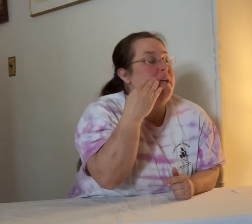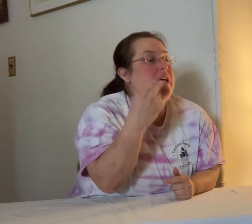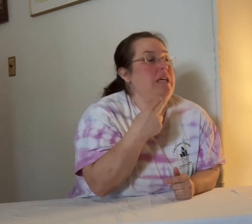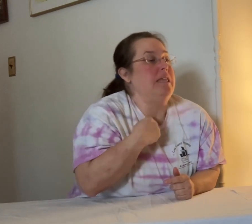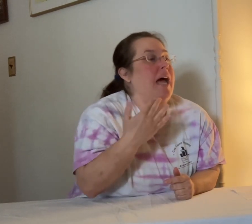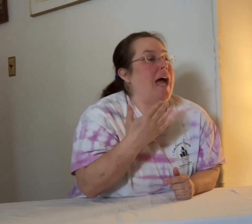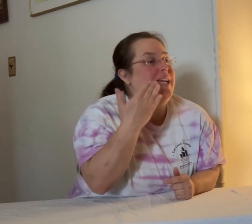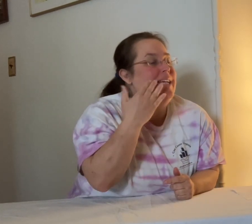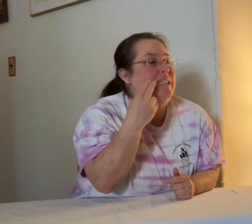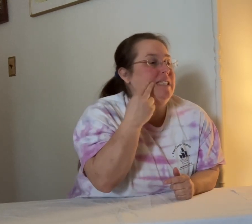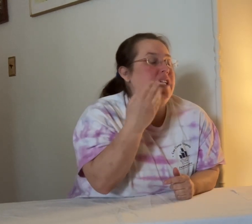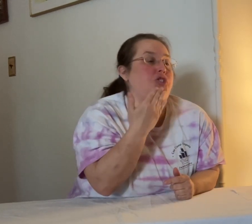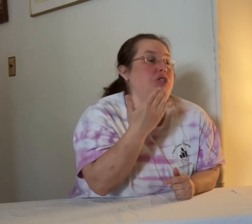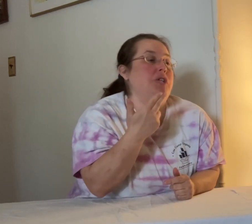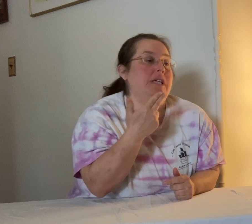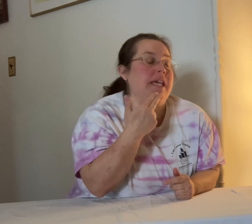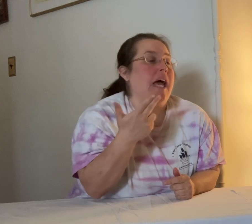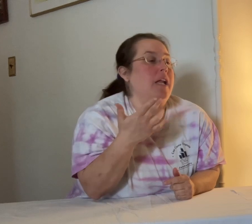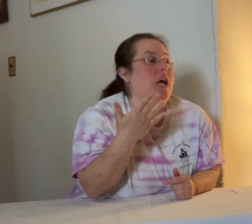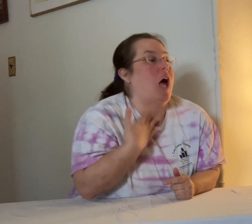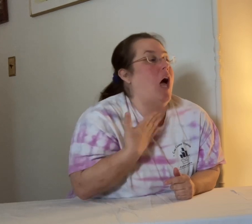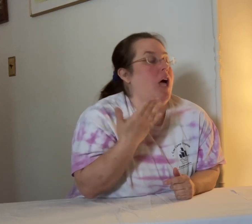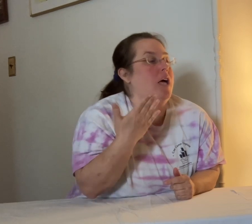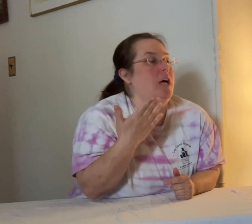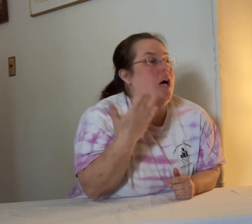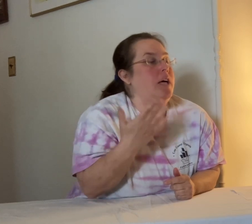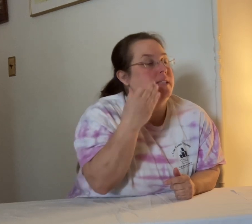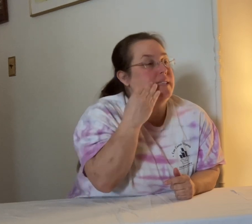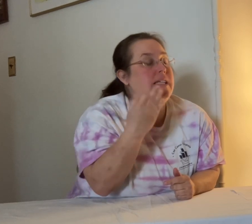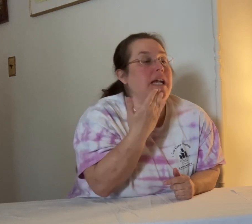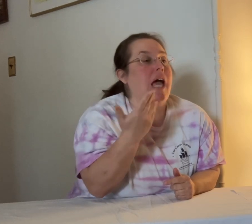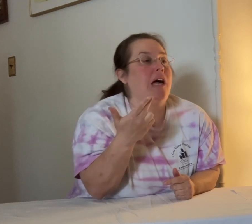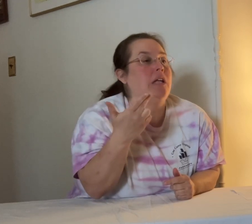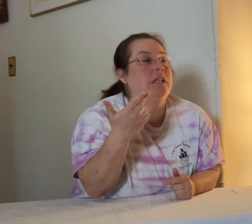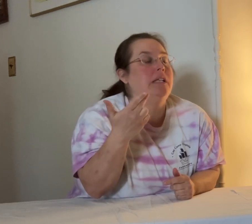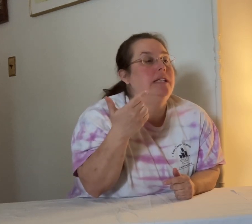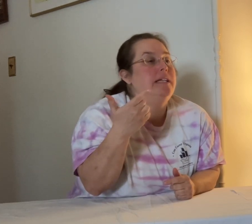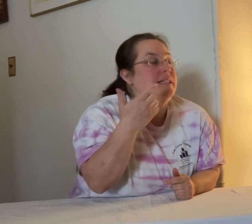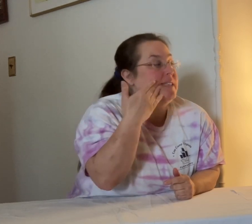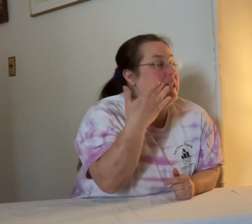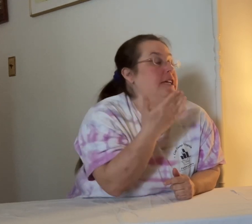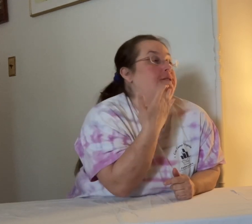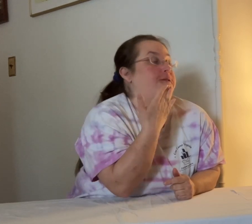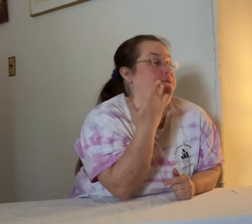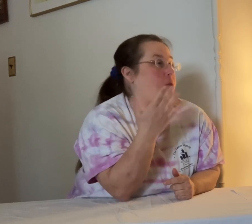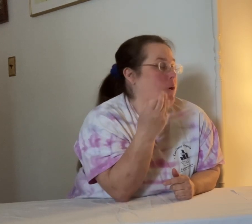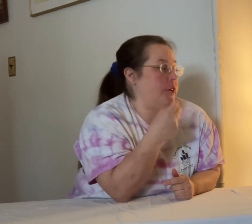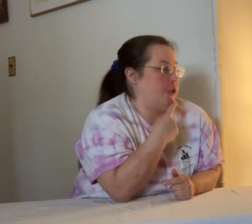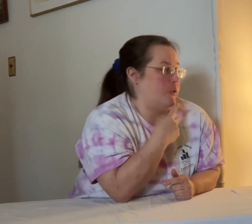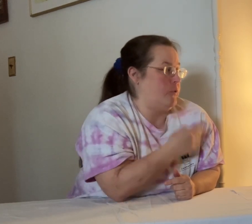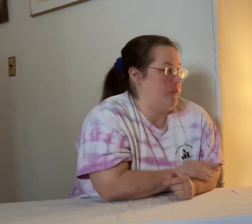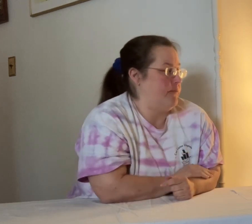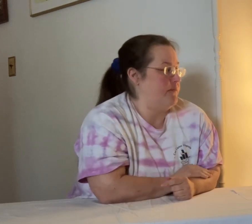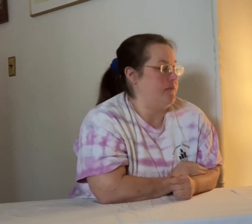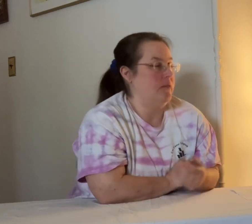be that easy to get a CLT for you.